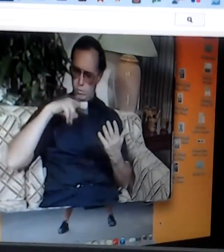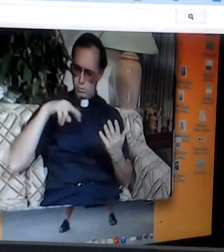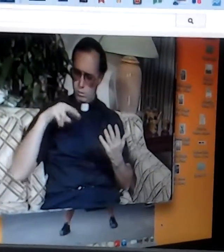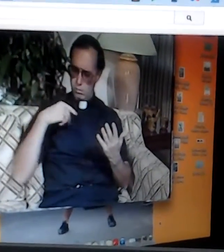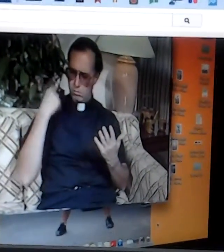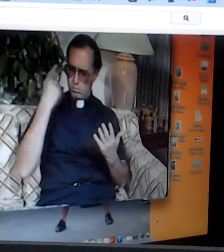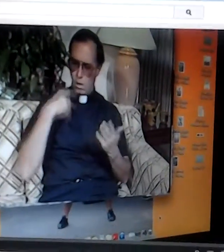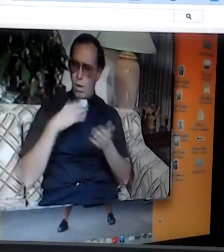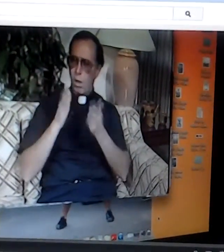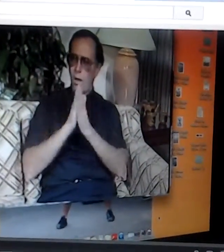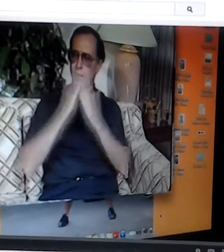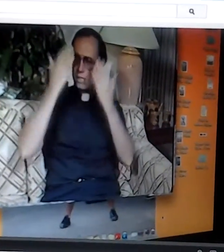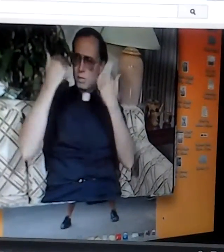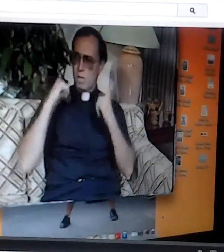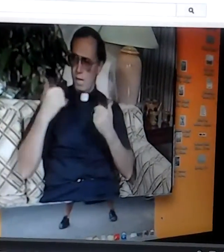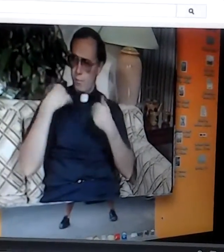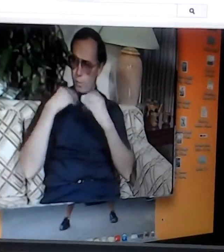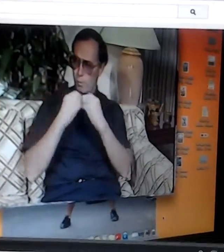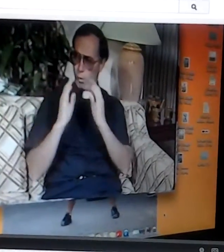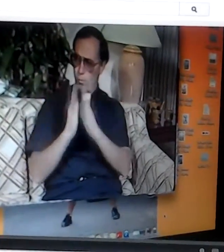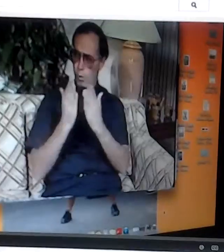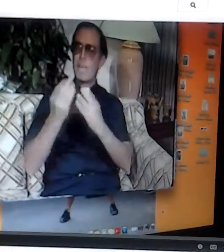possibly become a Catholic priest.